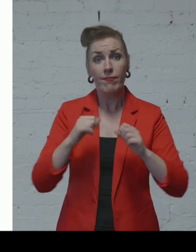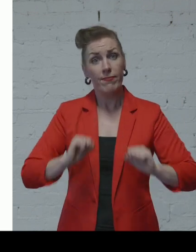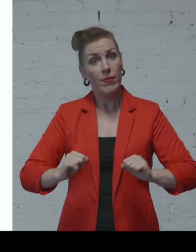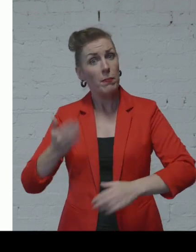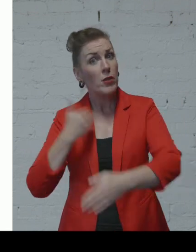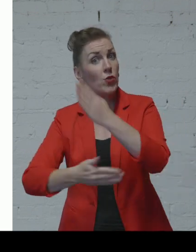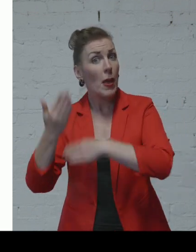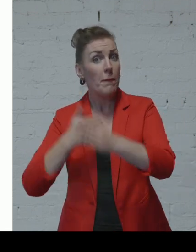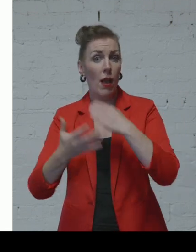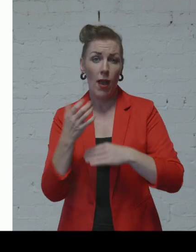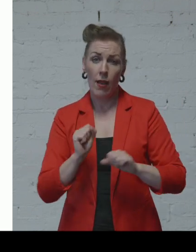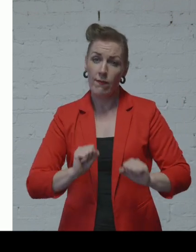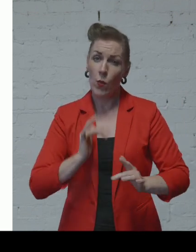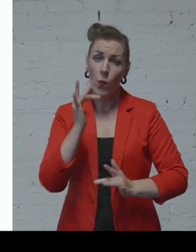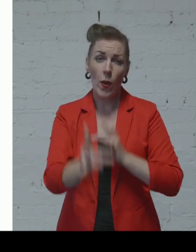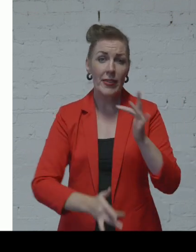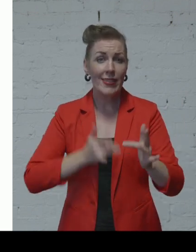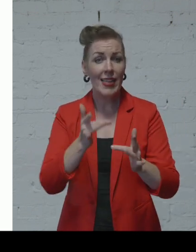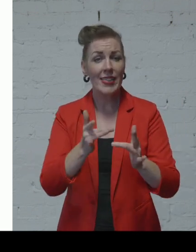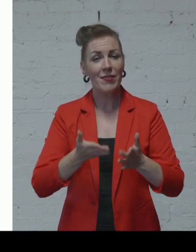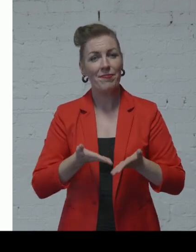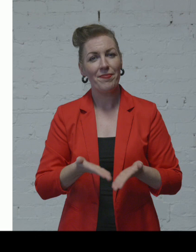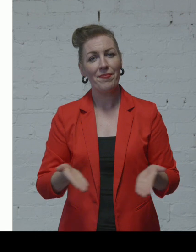Free Derry is available on our website at